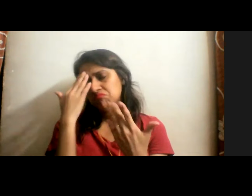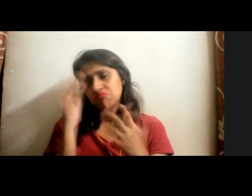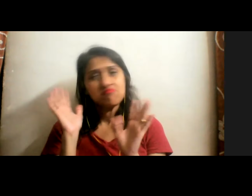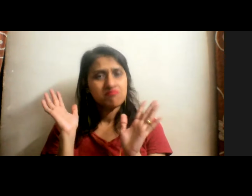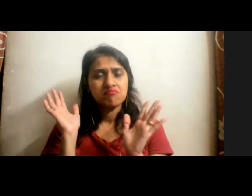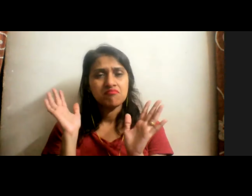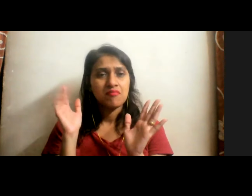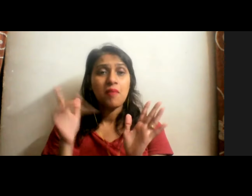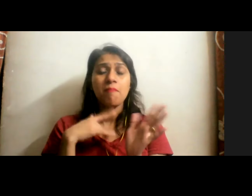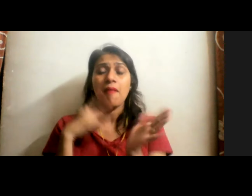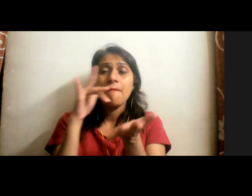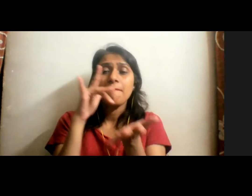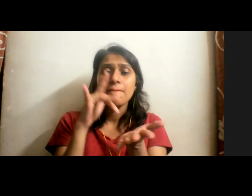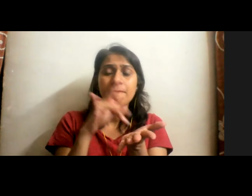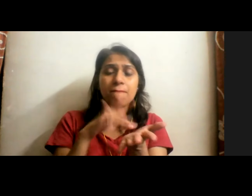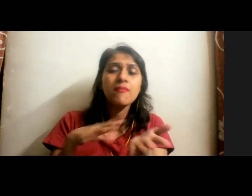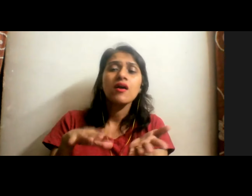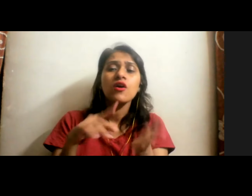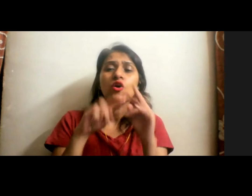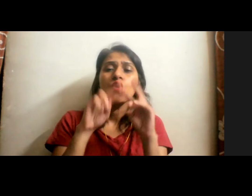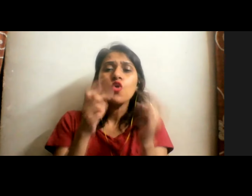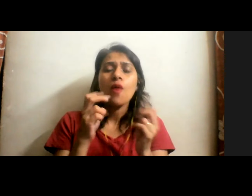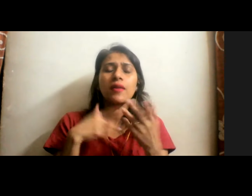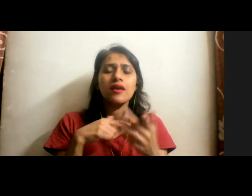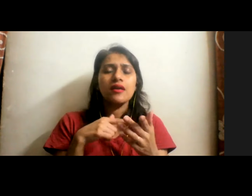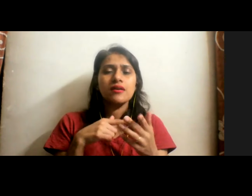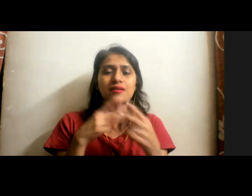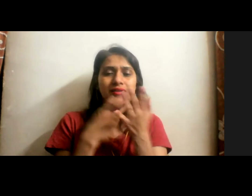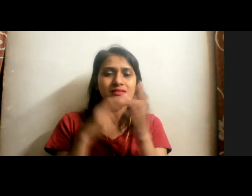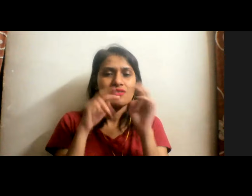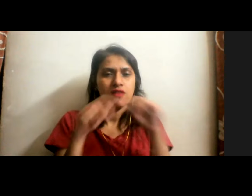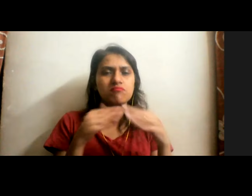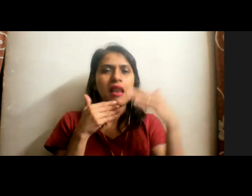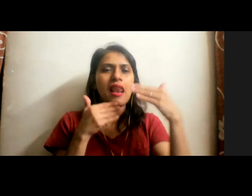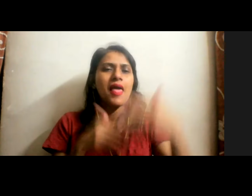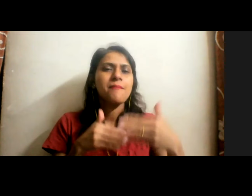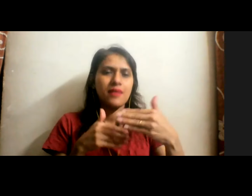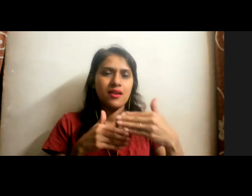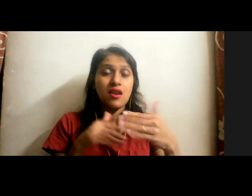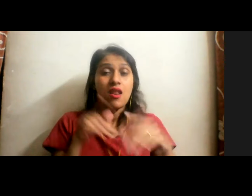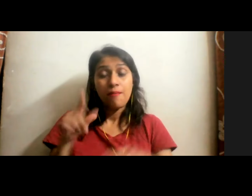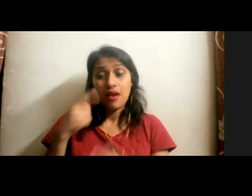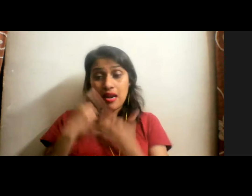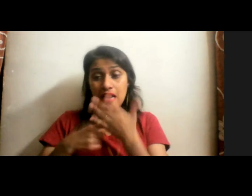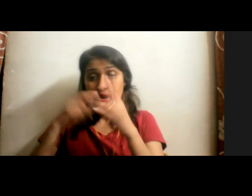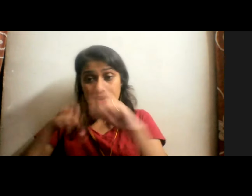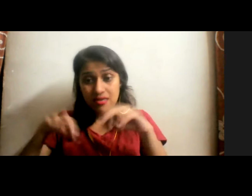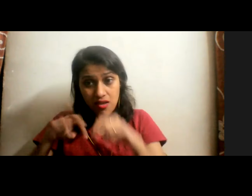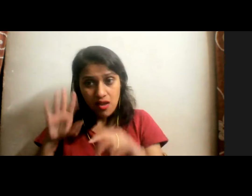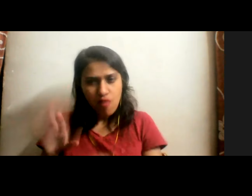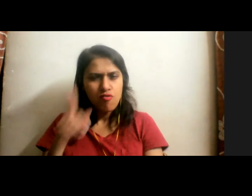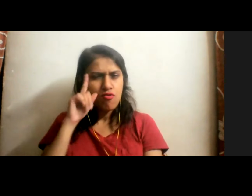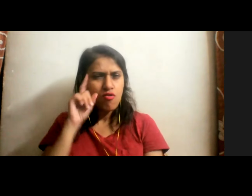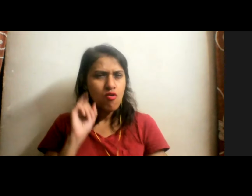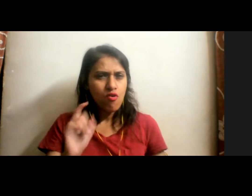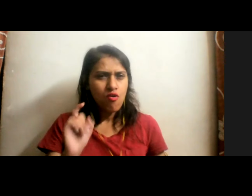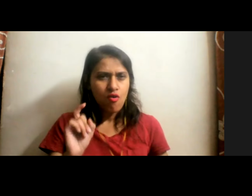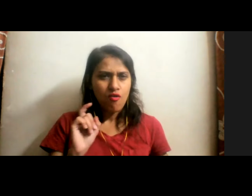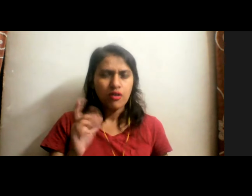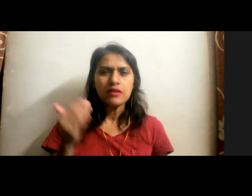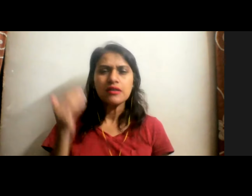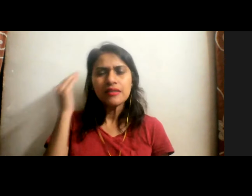my area of my research gets very limited. But as a researcher, you have to be conscious of the fact that the way you see things and the